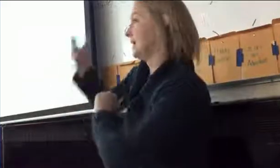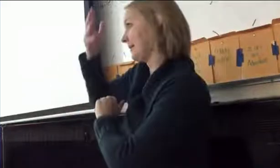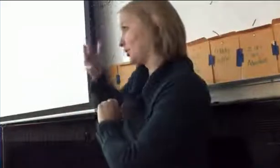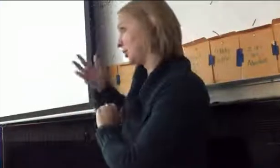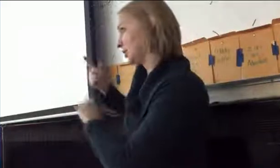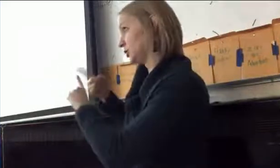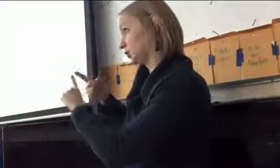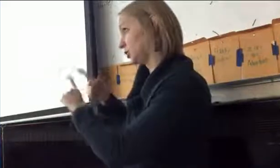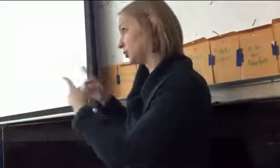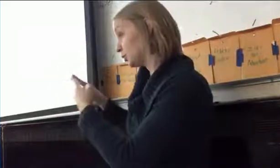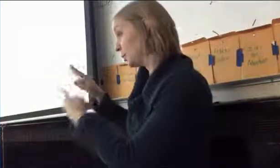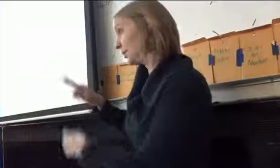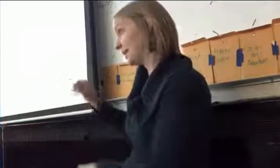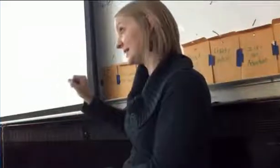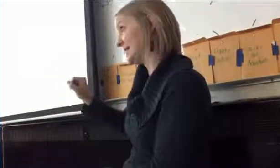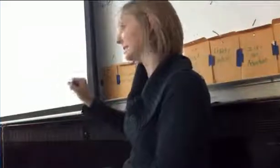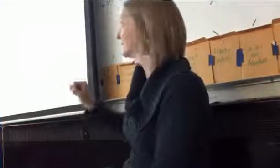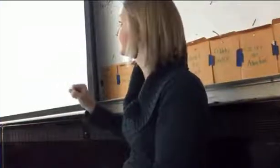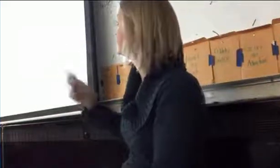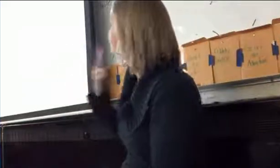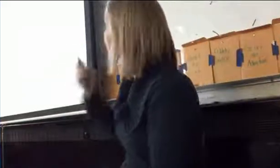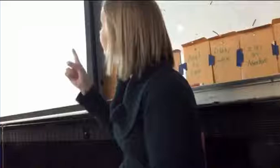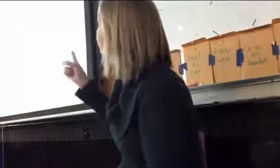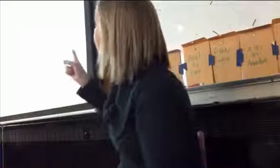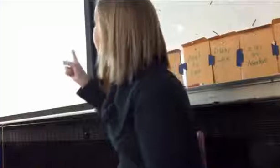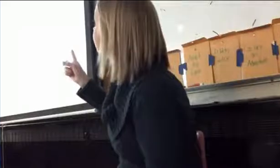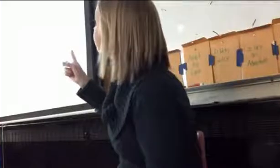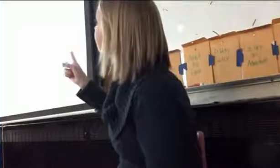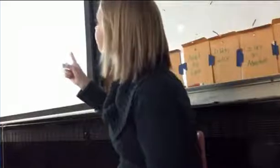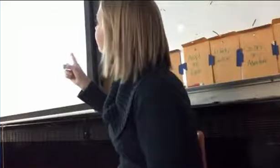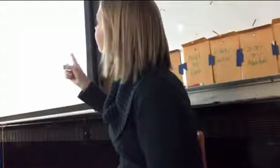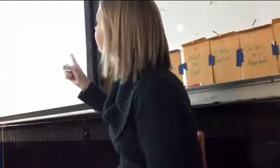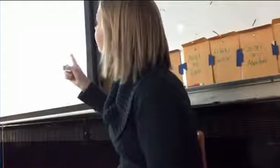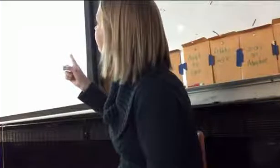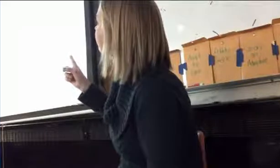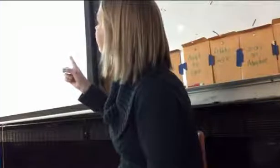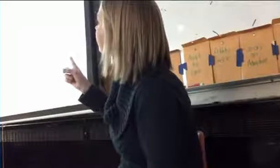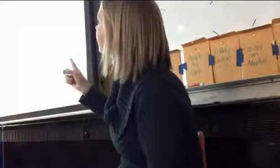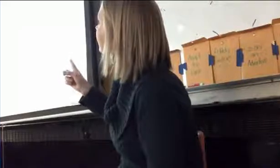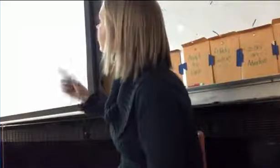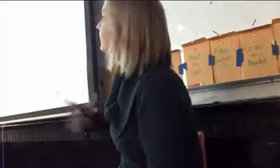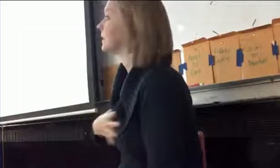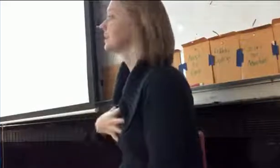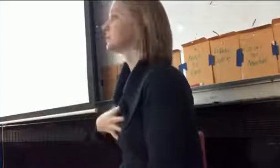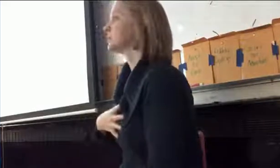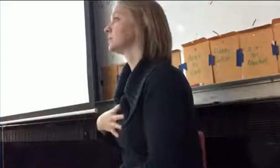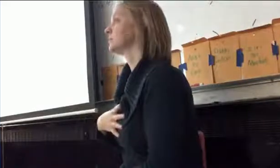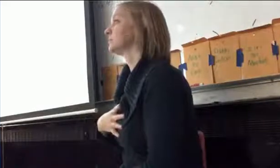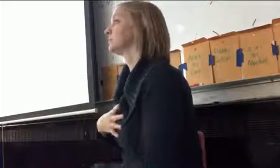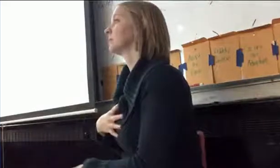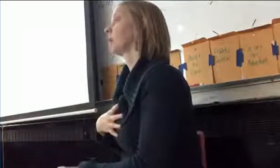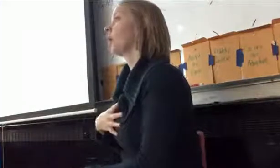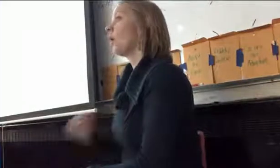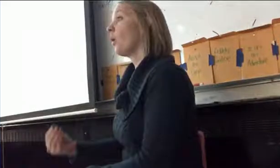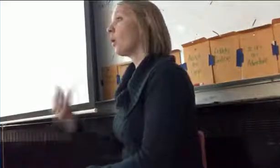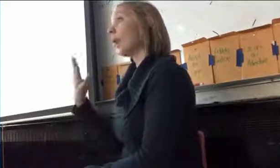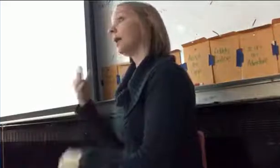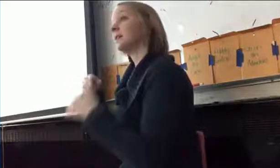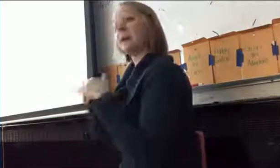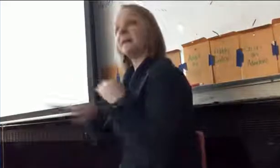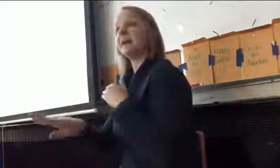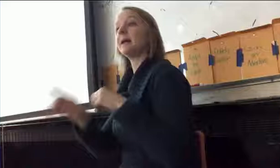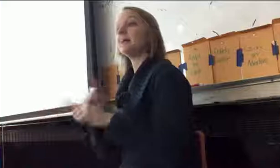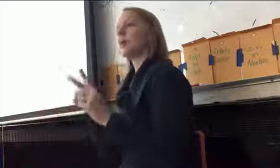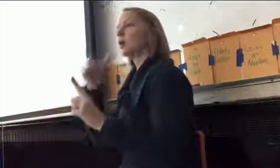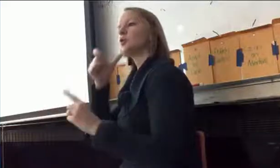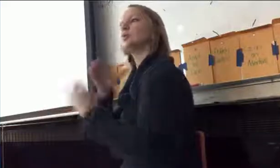United States. Now, if you see this one right here, you can see this white immigration coming in from Ellis Island, coming in freely, no problem at all, but who's